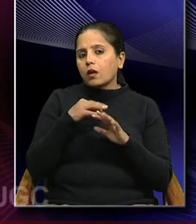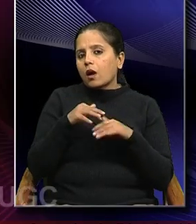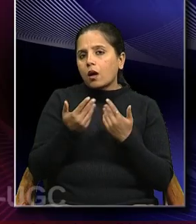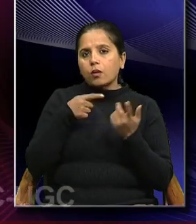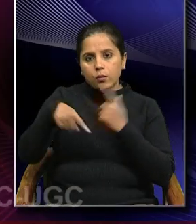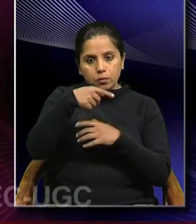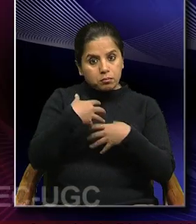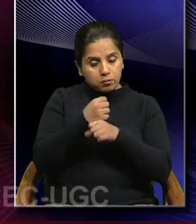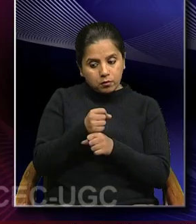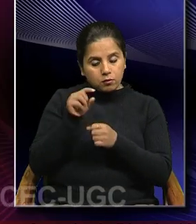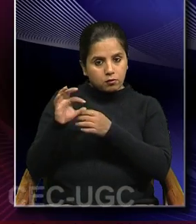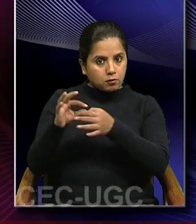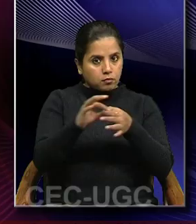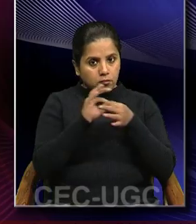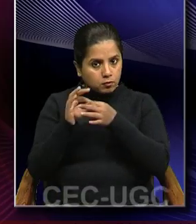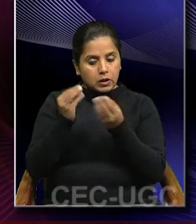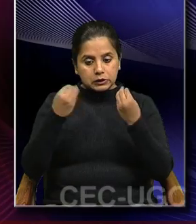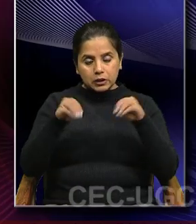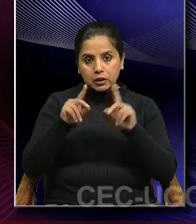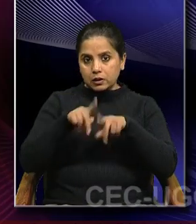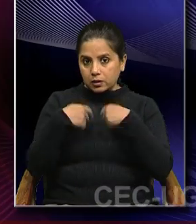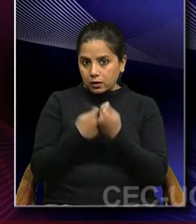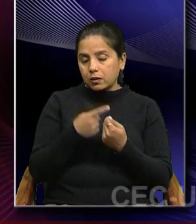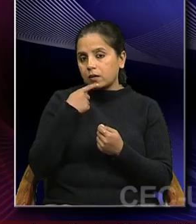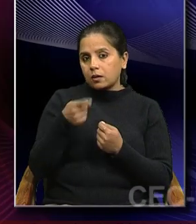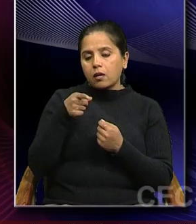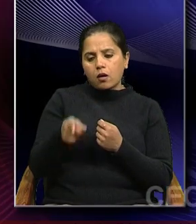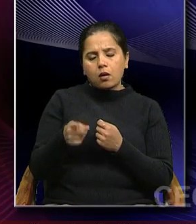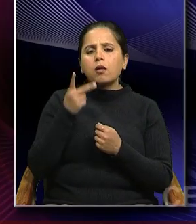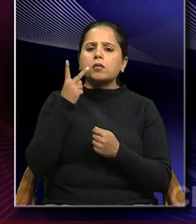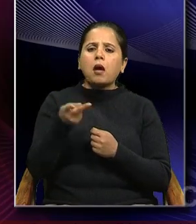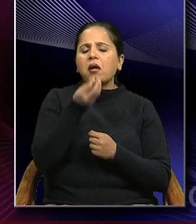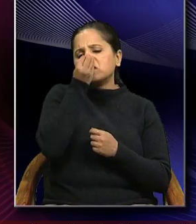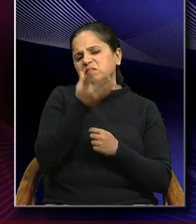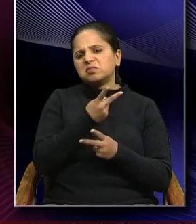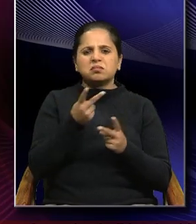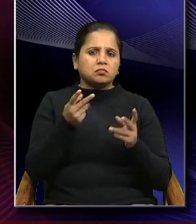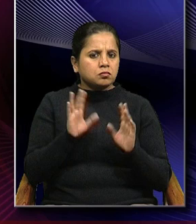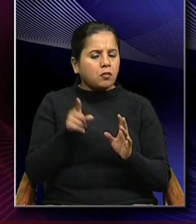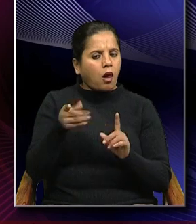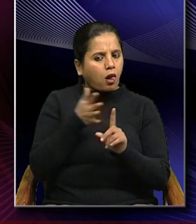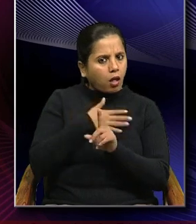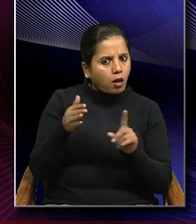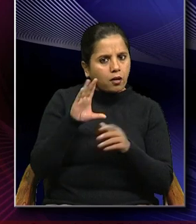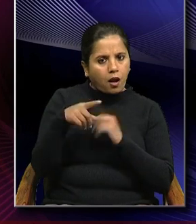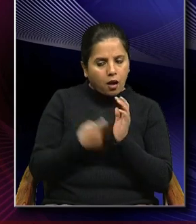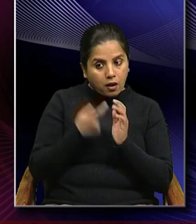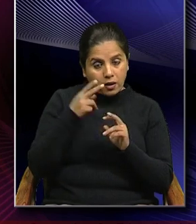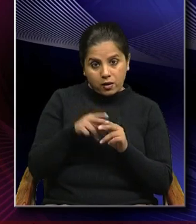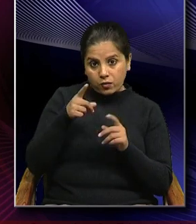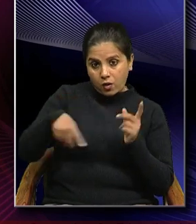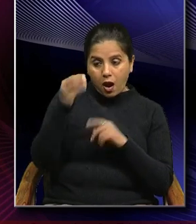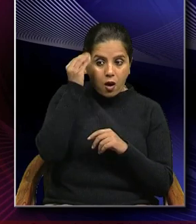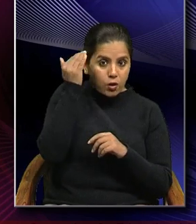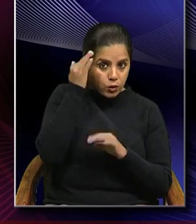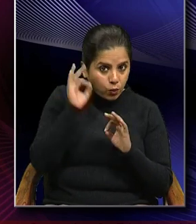do we create synergies? So, sales team is finding it very easy to convince the customers if they are aware